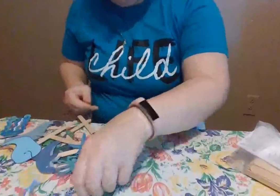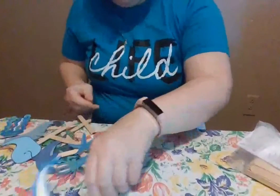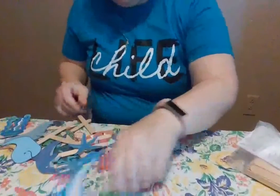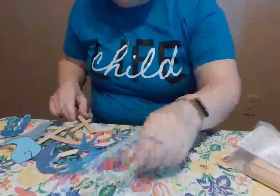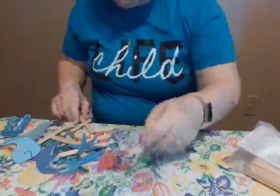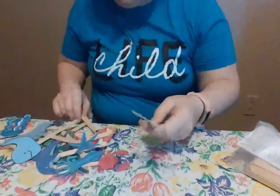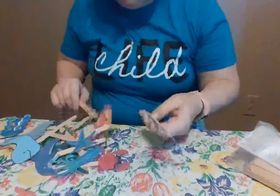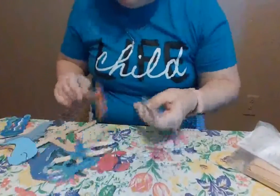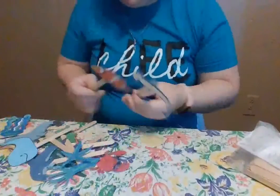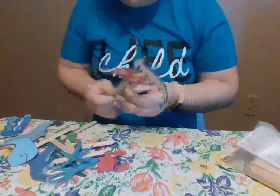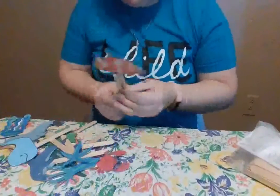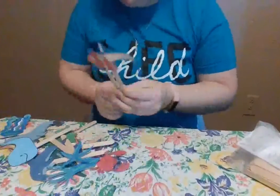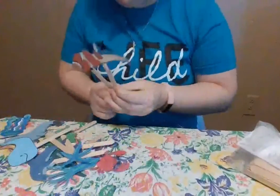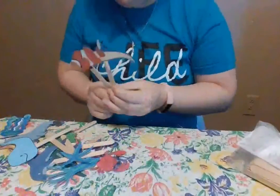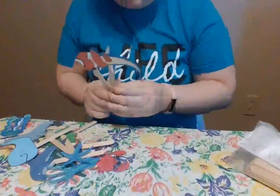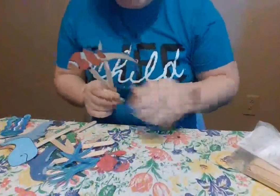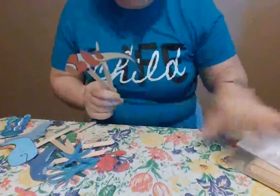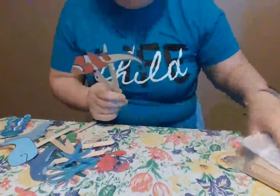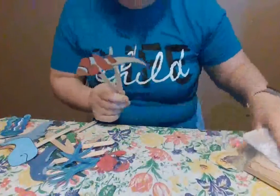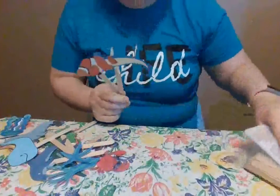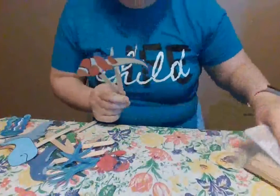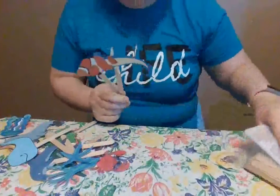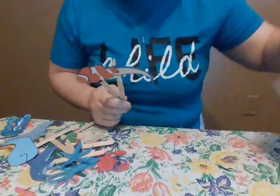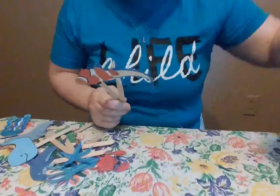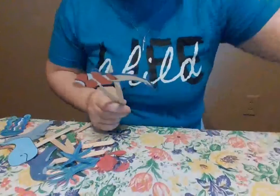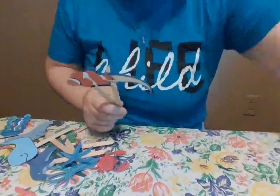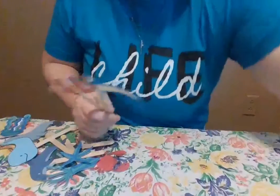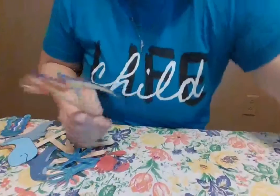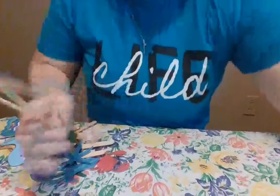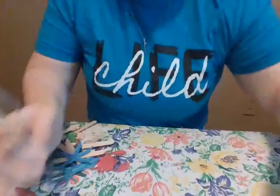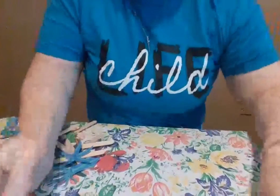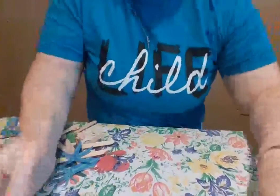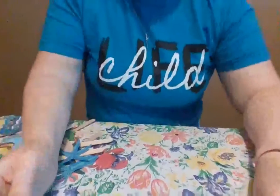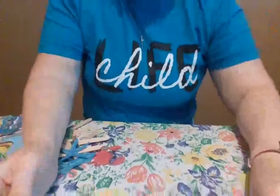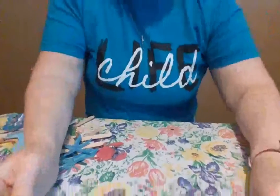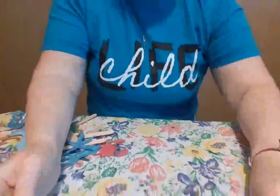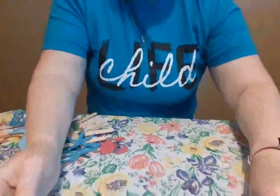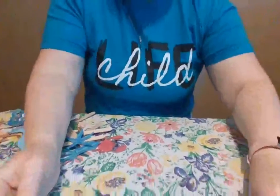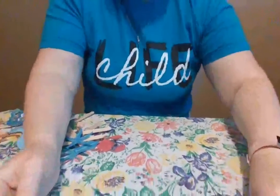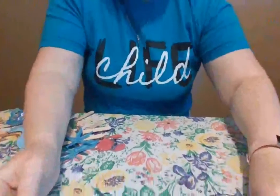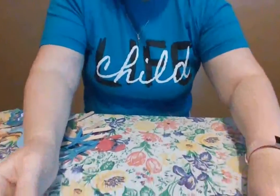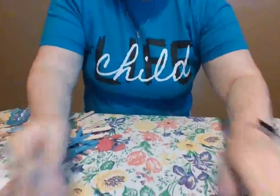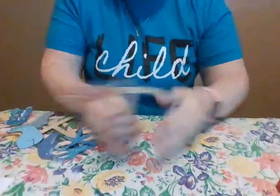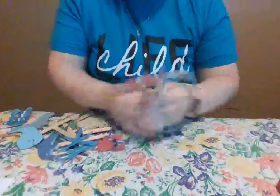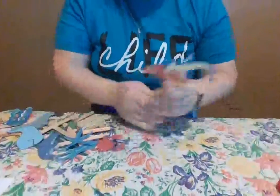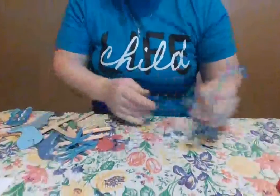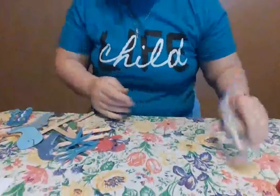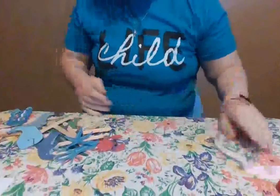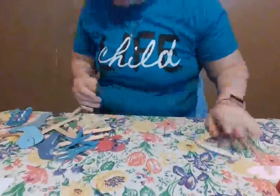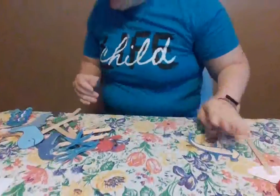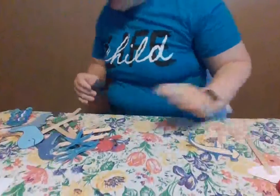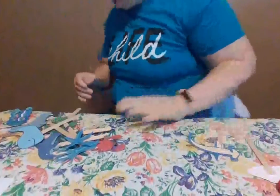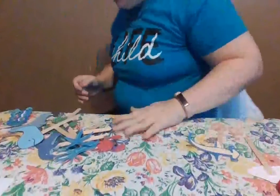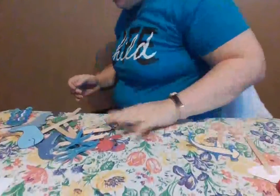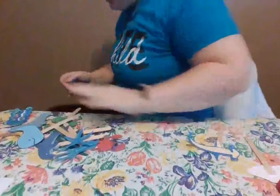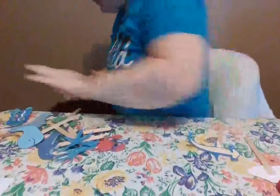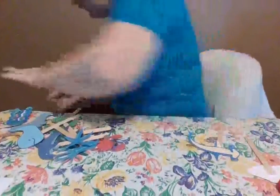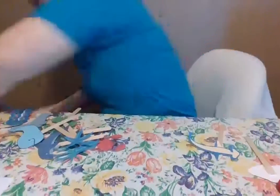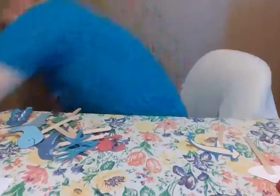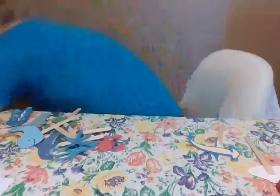all of these puppets, and I have some water. I'm going to push this back so you can see a little better.